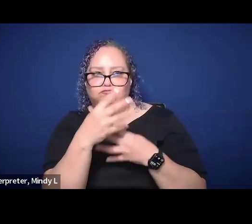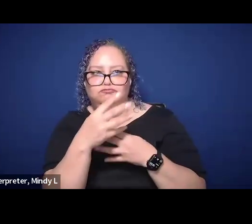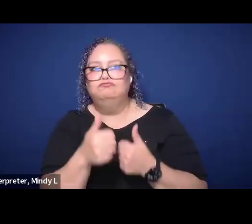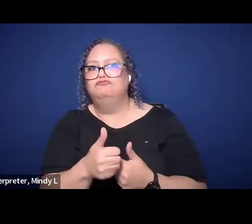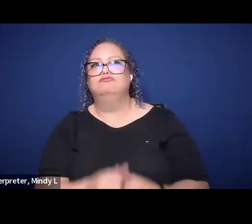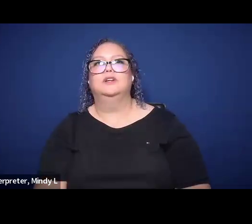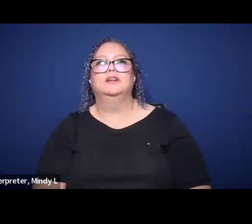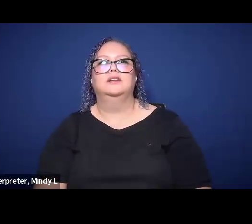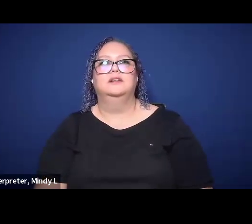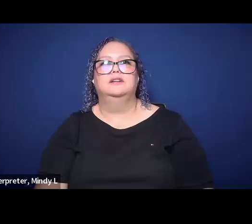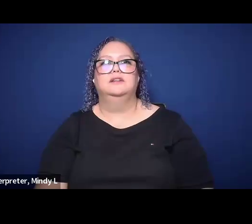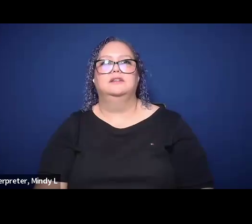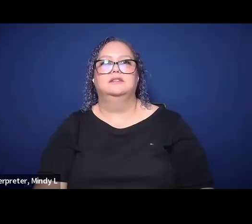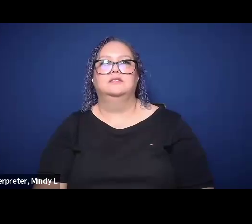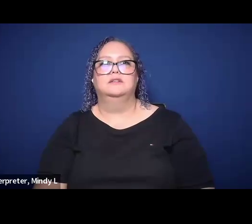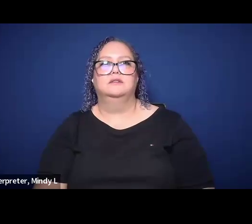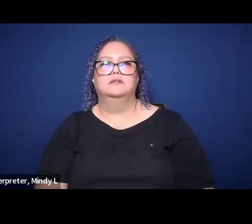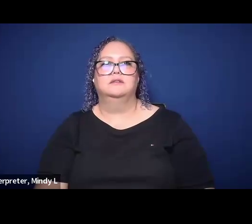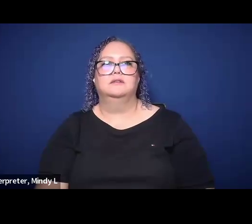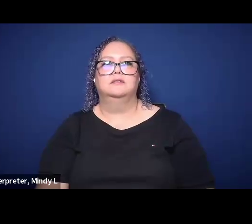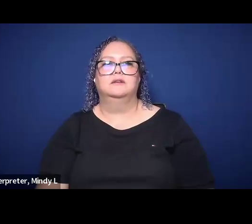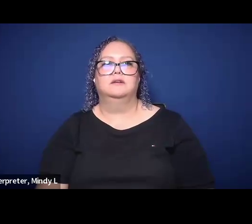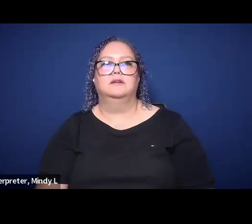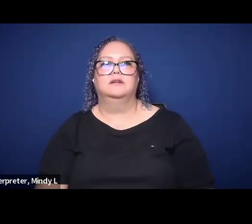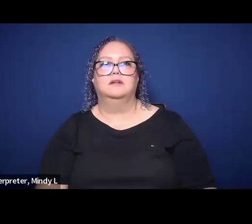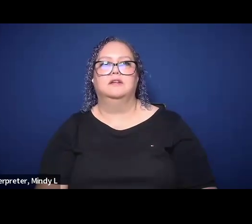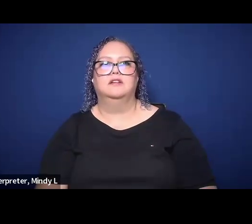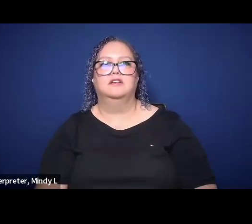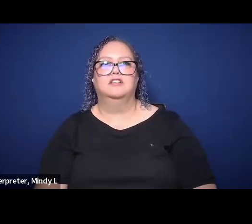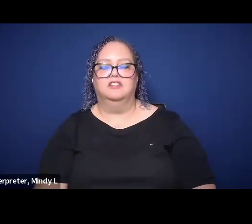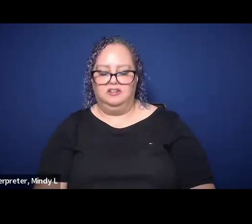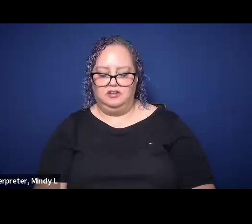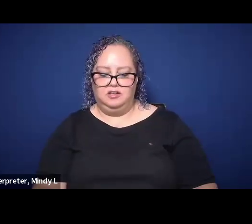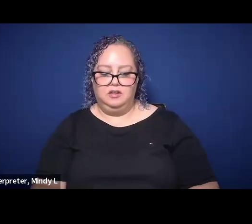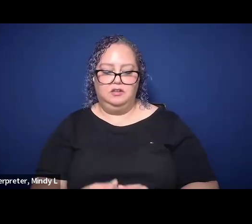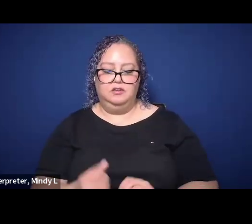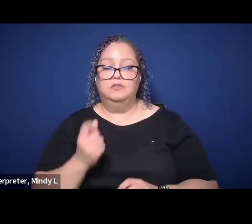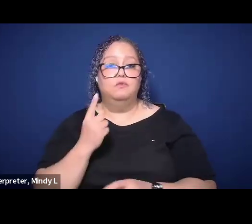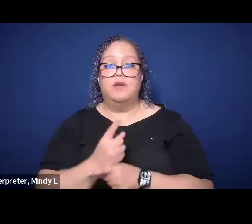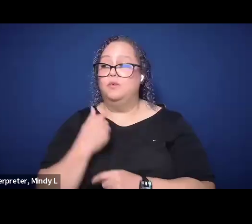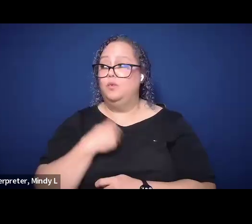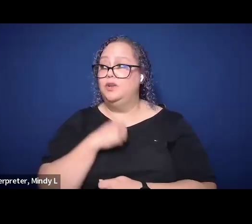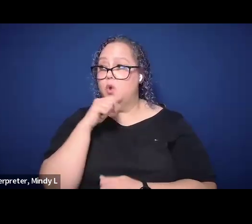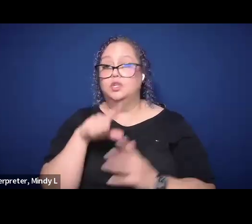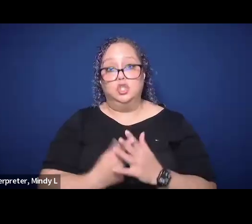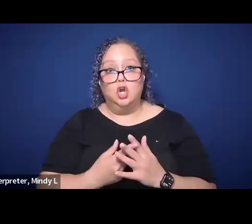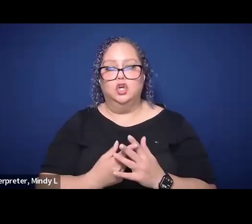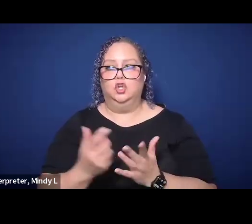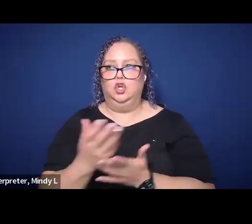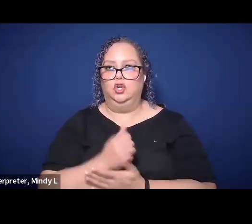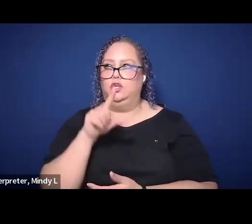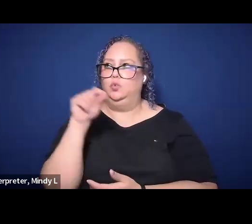All right. So we're starting where we are. We don't have to start off making $20,000 a month. We can start